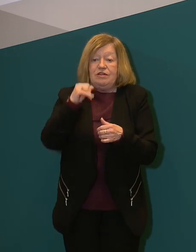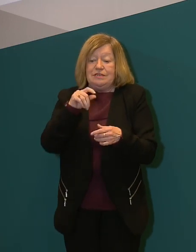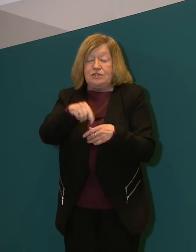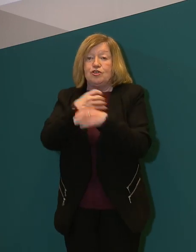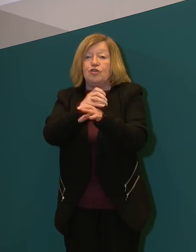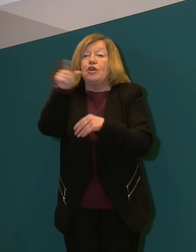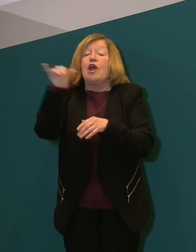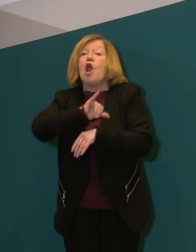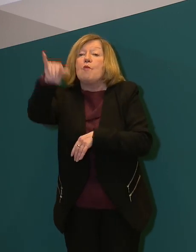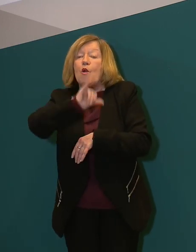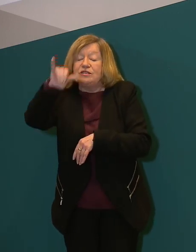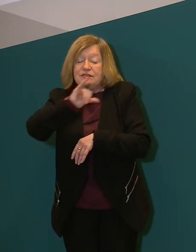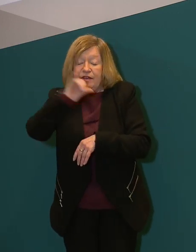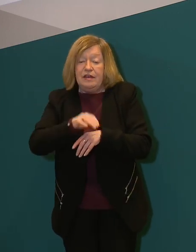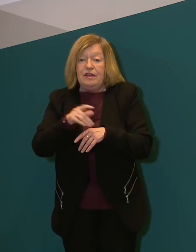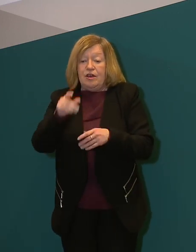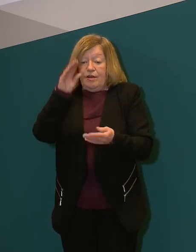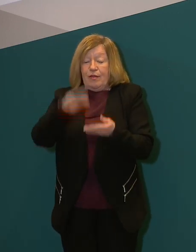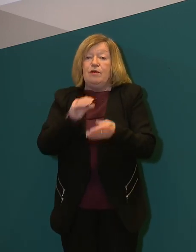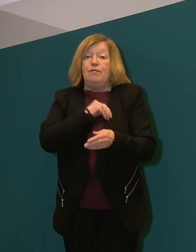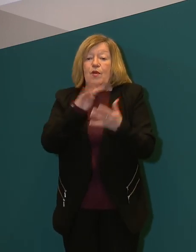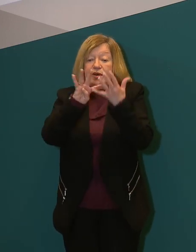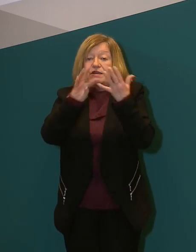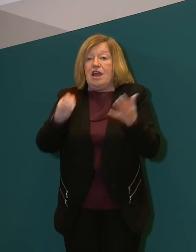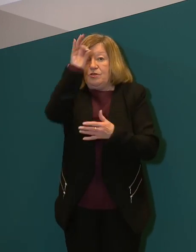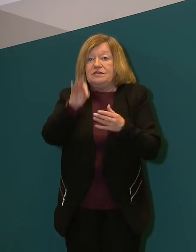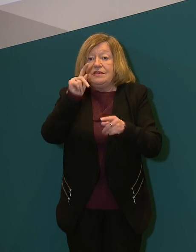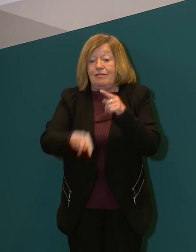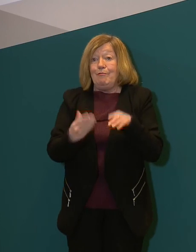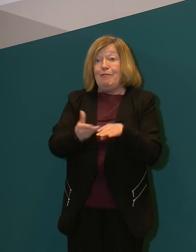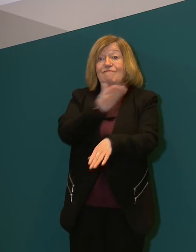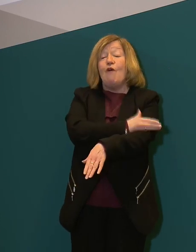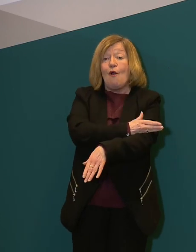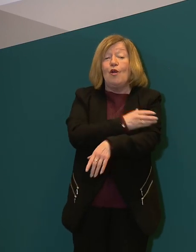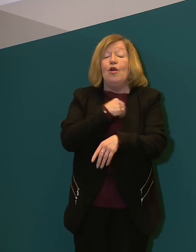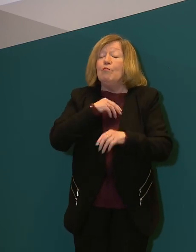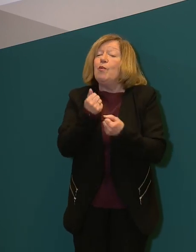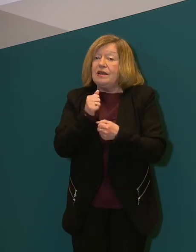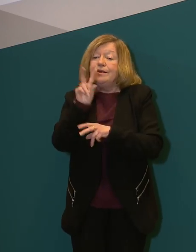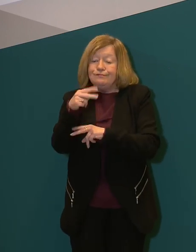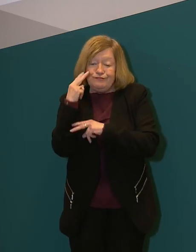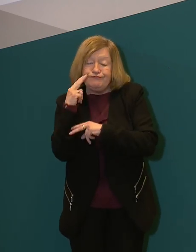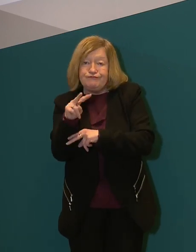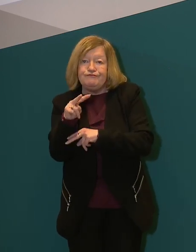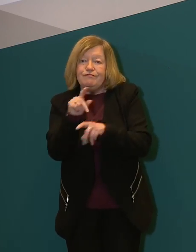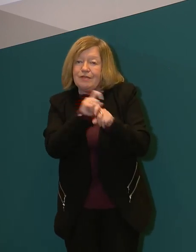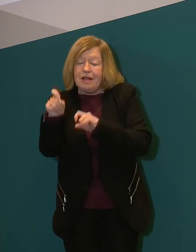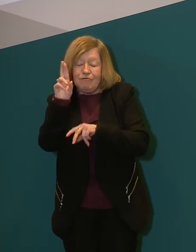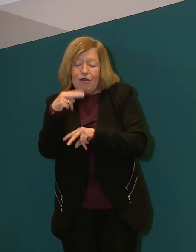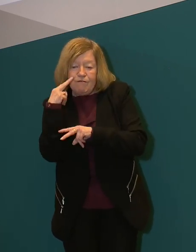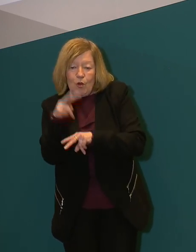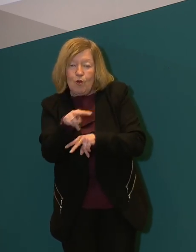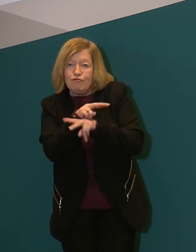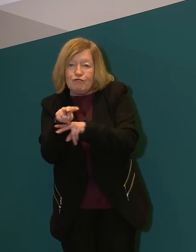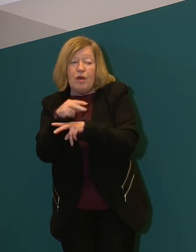through the airports to more than 90% of what it was. But we'll keep those measures under review. We know